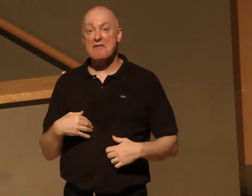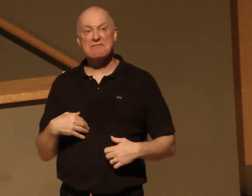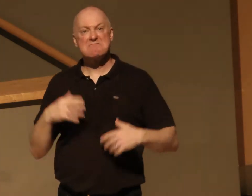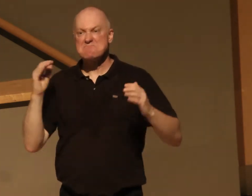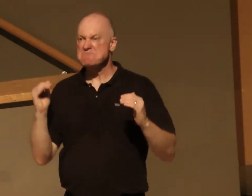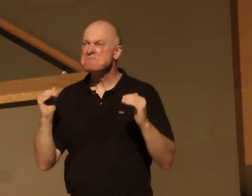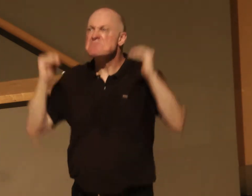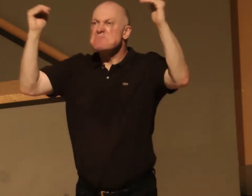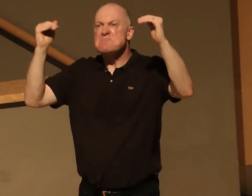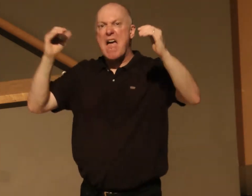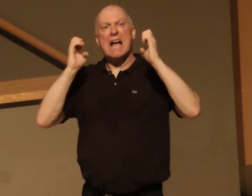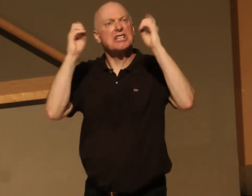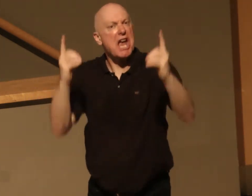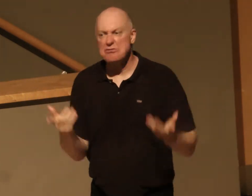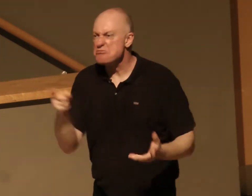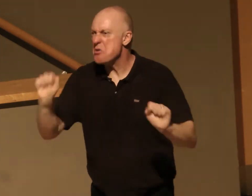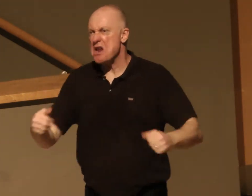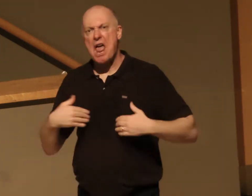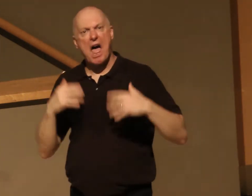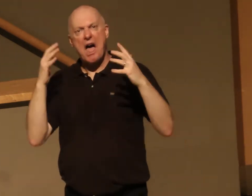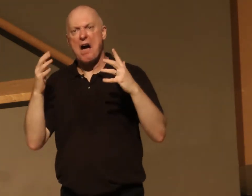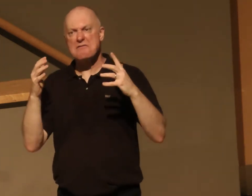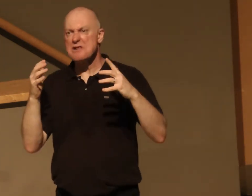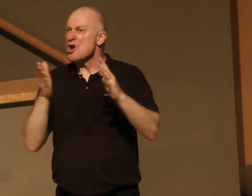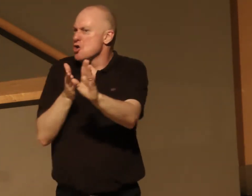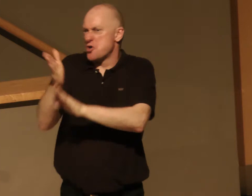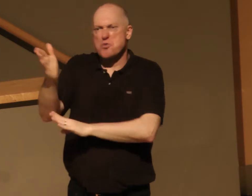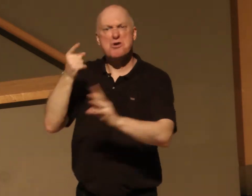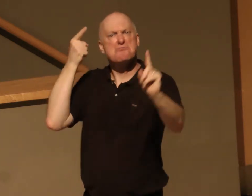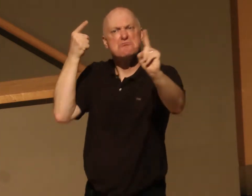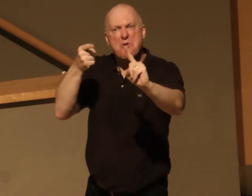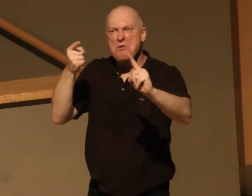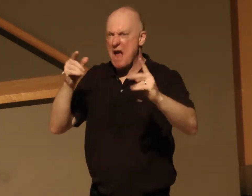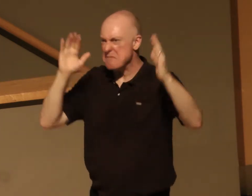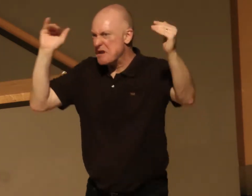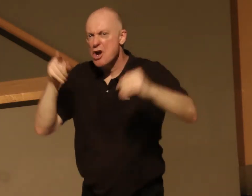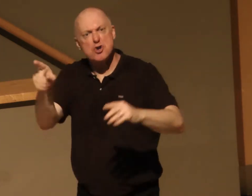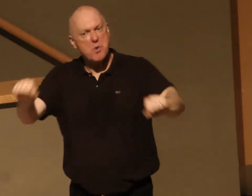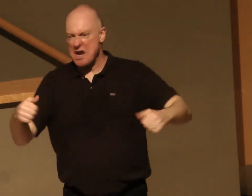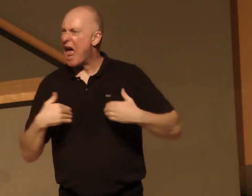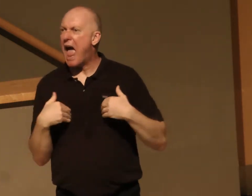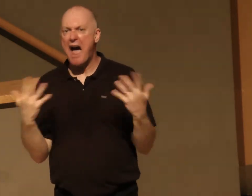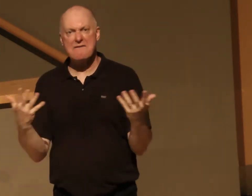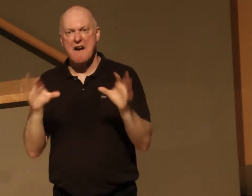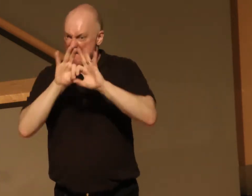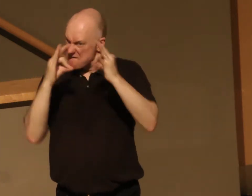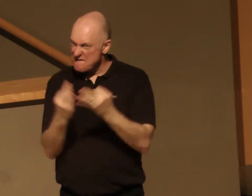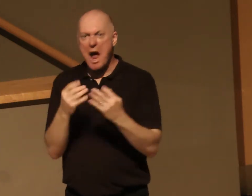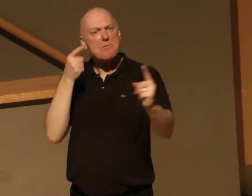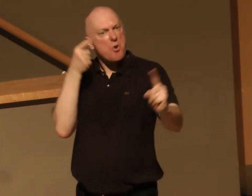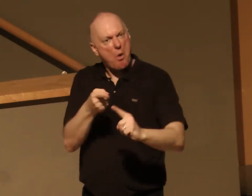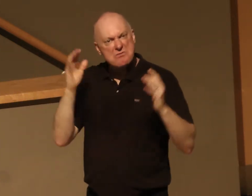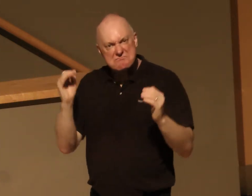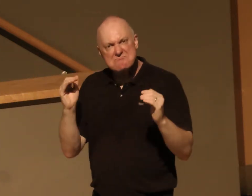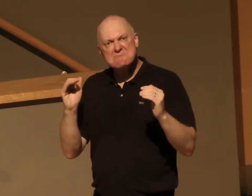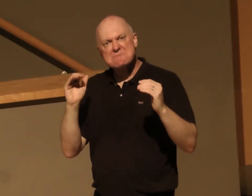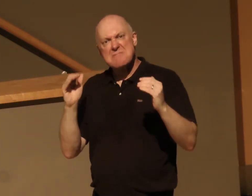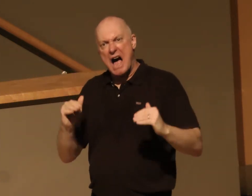and expectations. We can have the greatest career goals and expectations. We can have the highest family goals and expectations. We can have the most